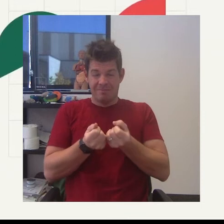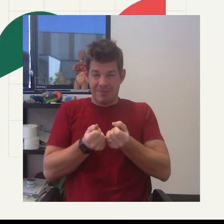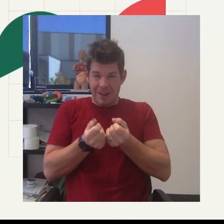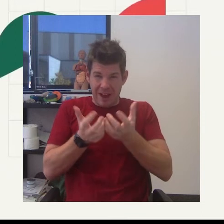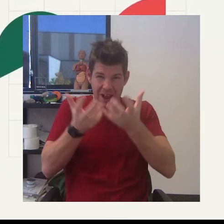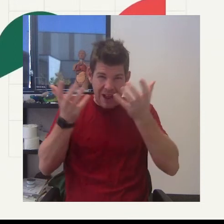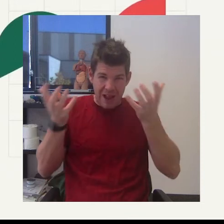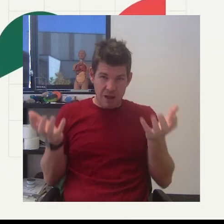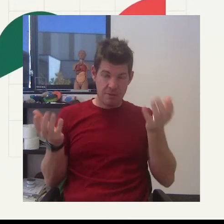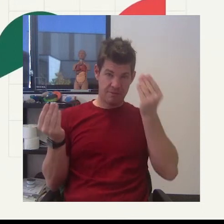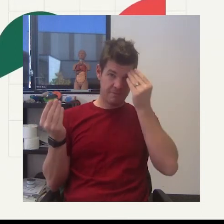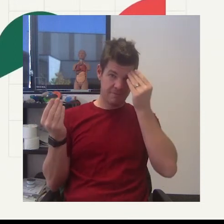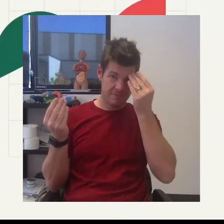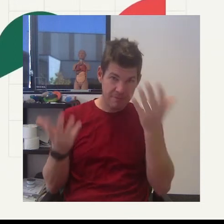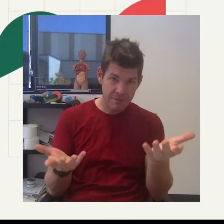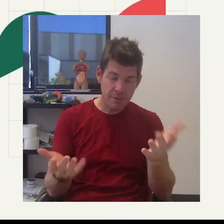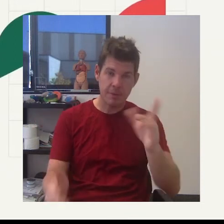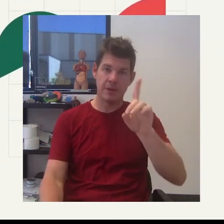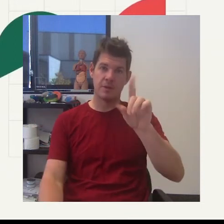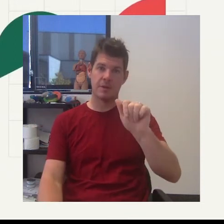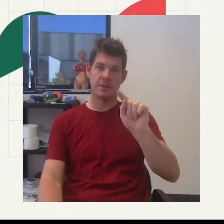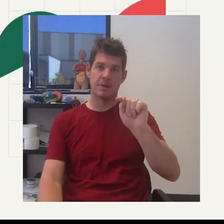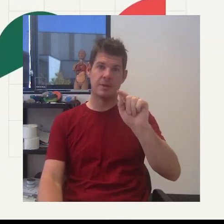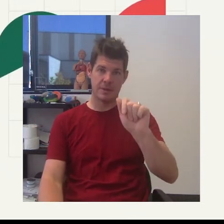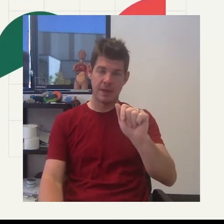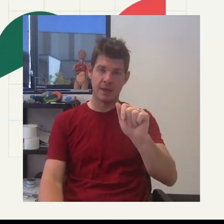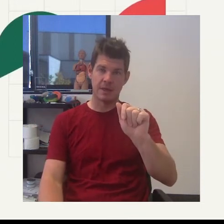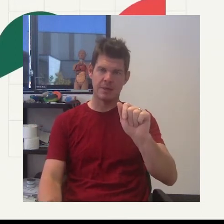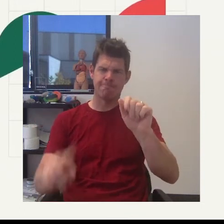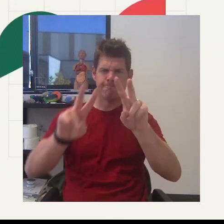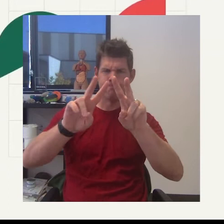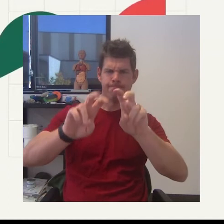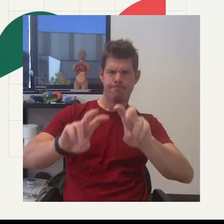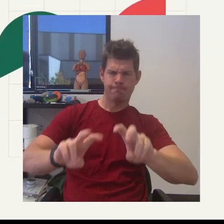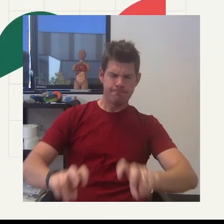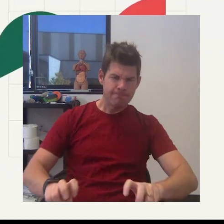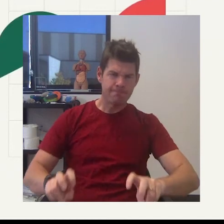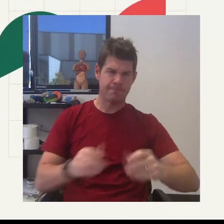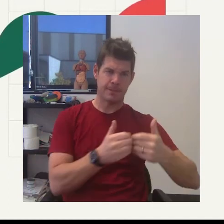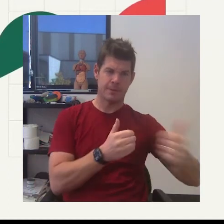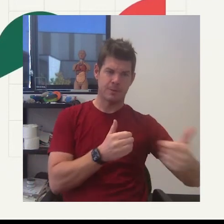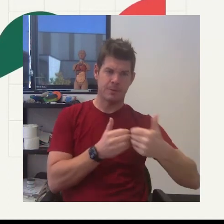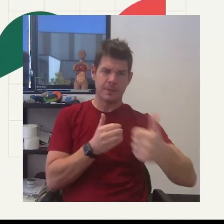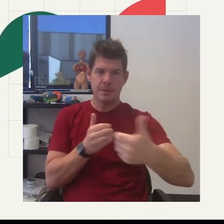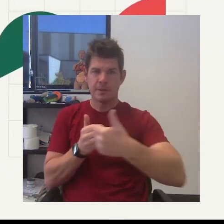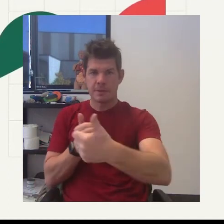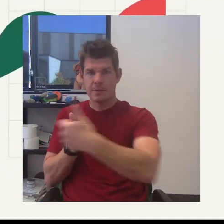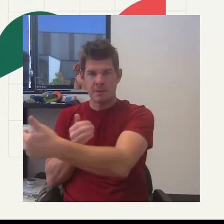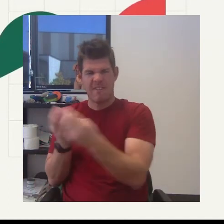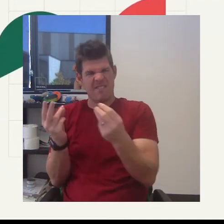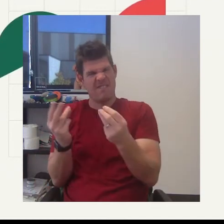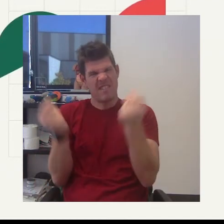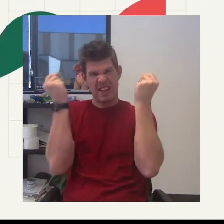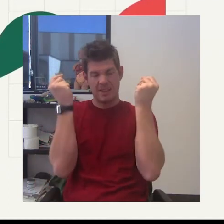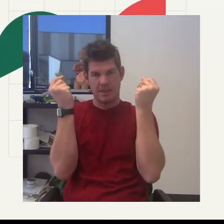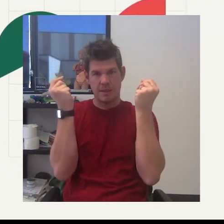bunch of information and data. and they can sort through all of that information really,